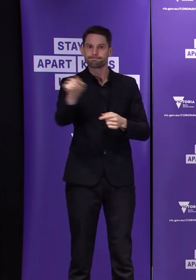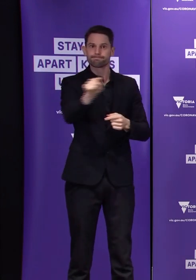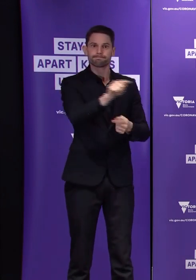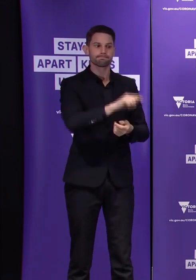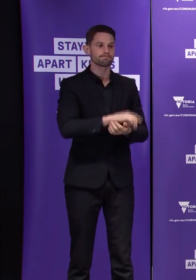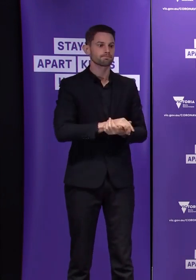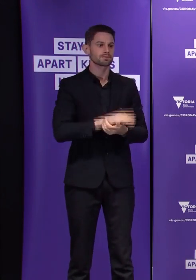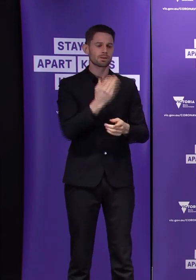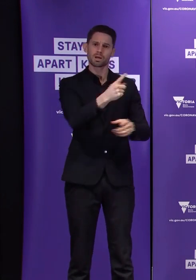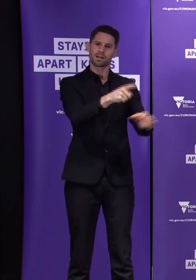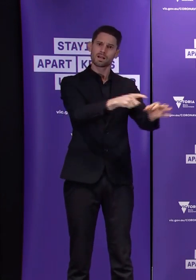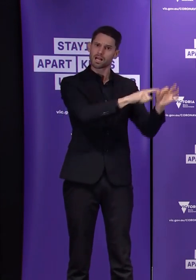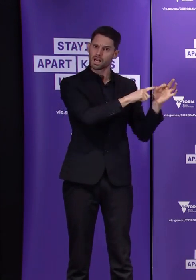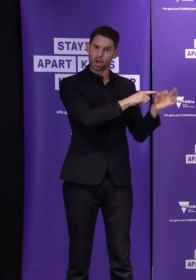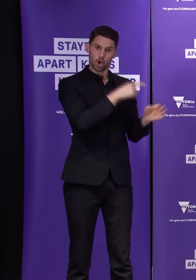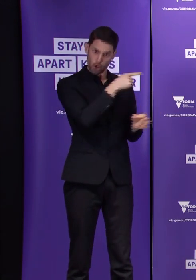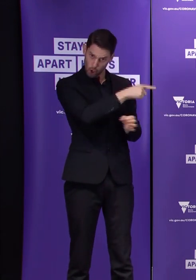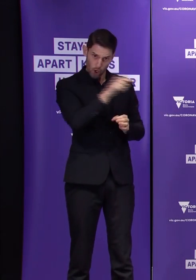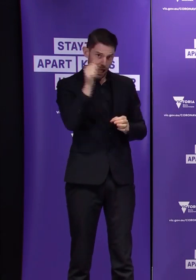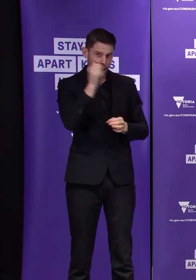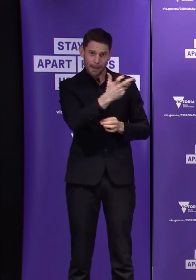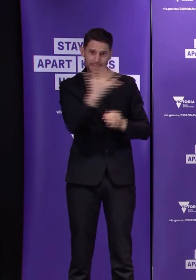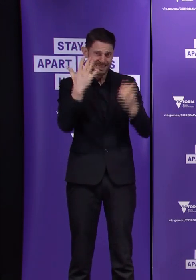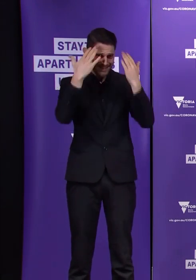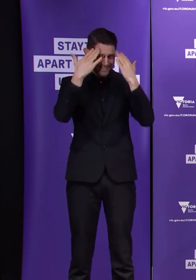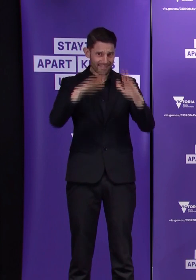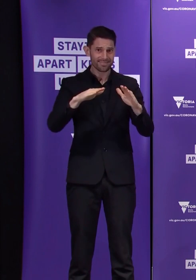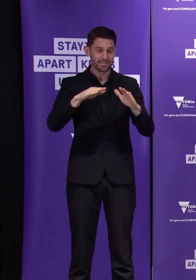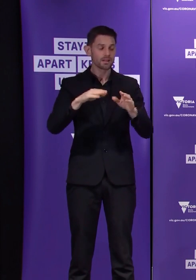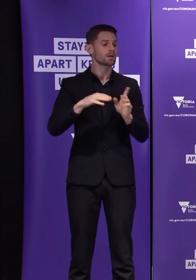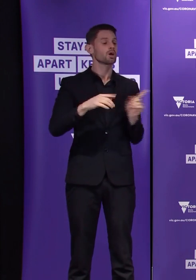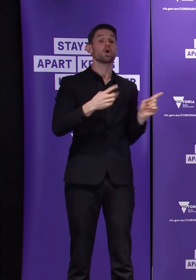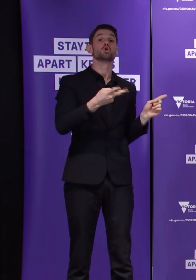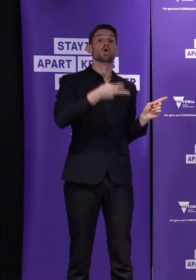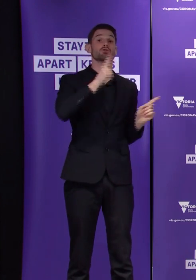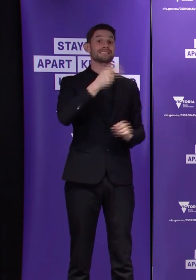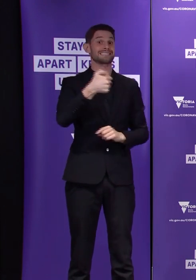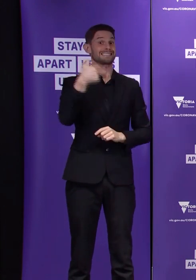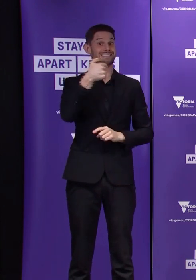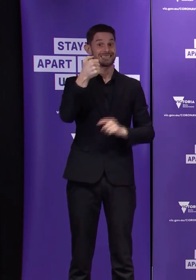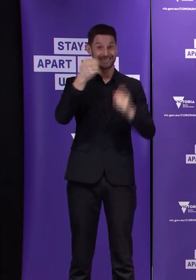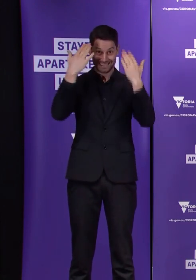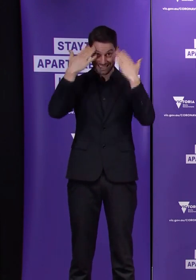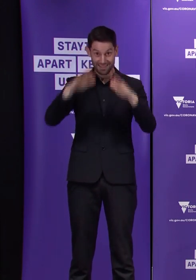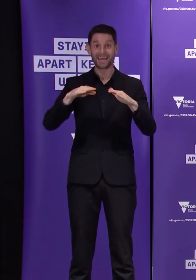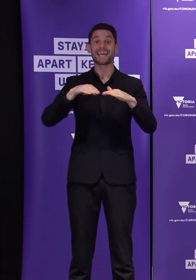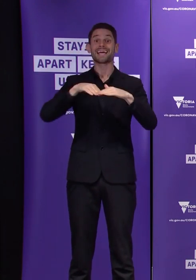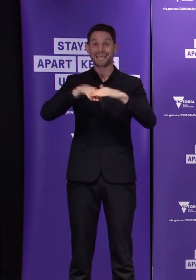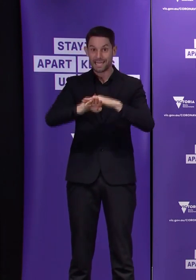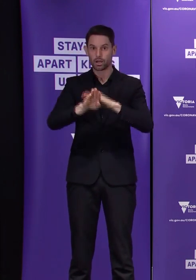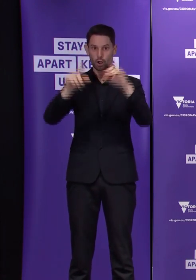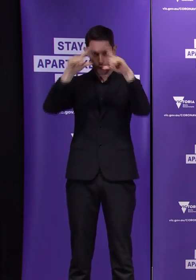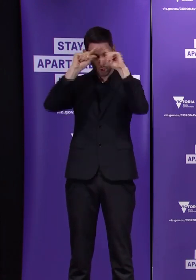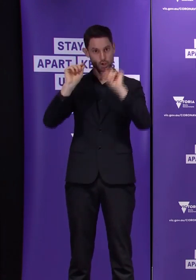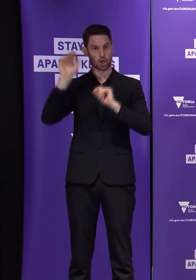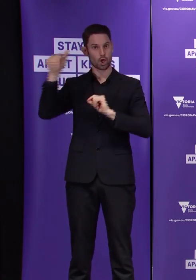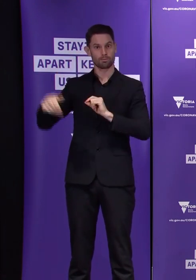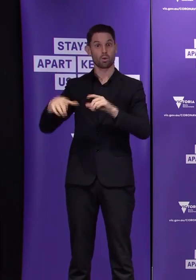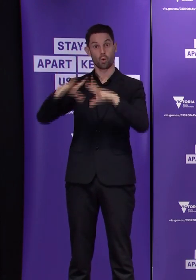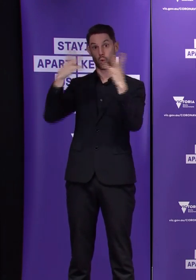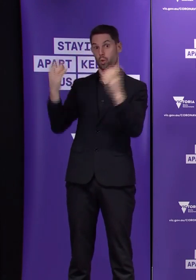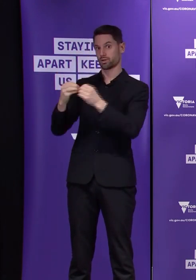than that, but Do you have the statistics for how many deaths in aged care? 216 is my cumulative total,